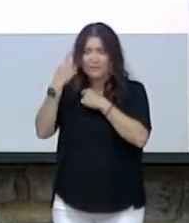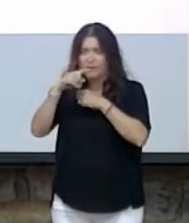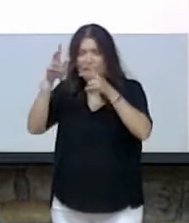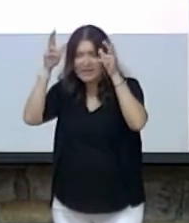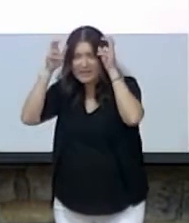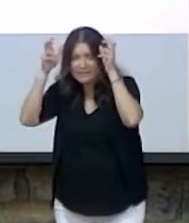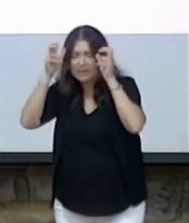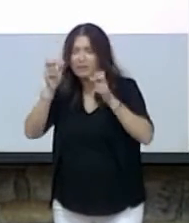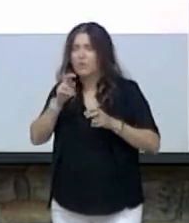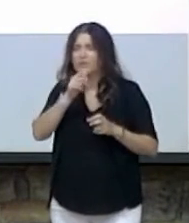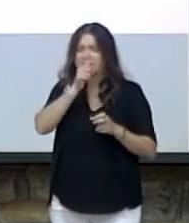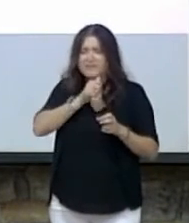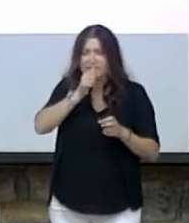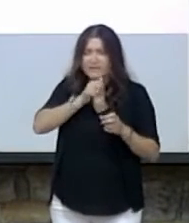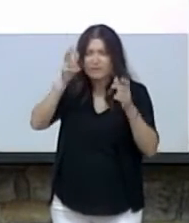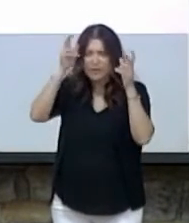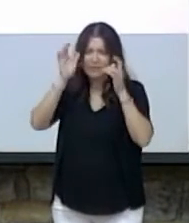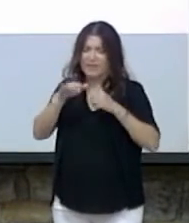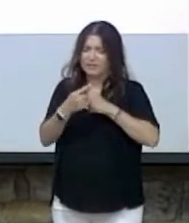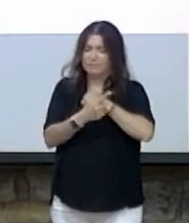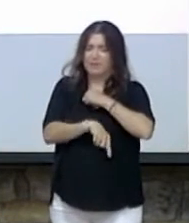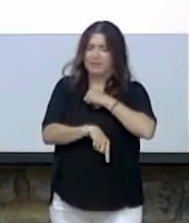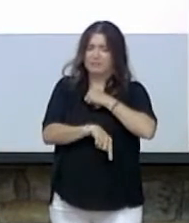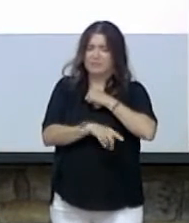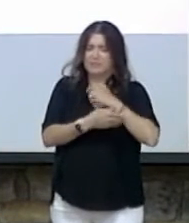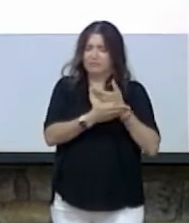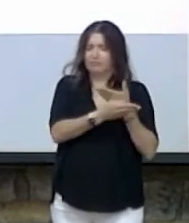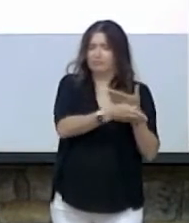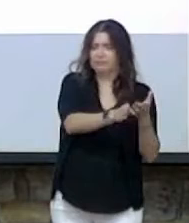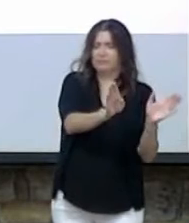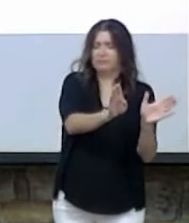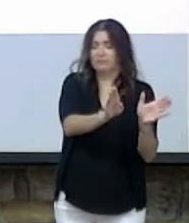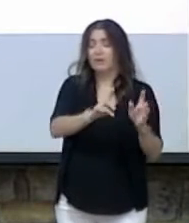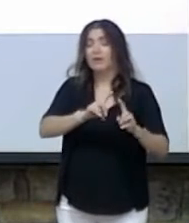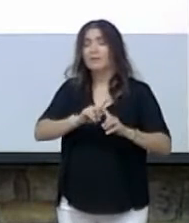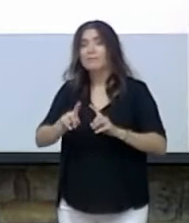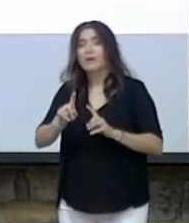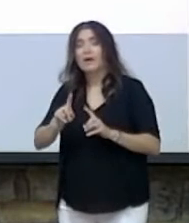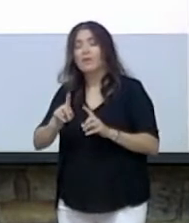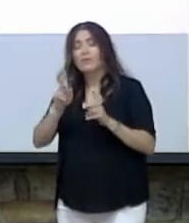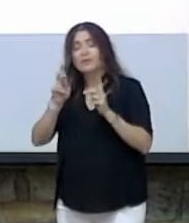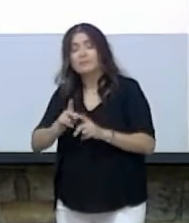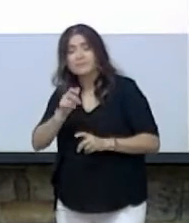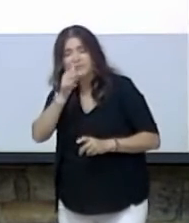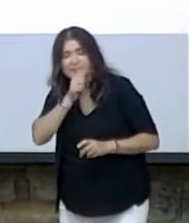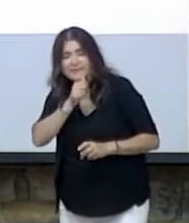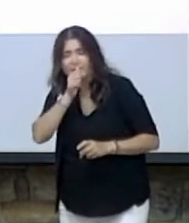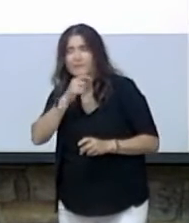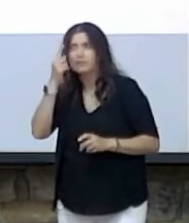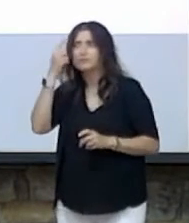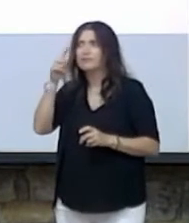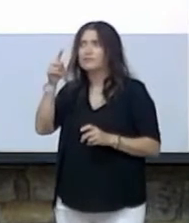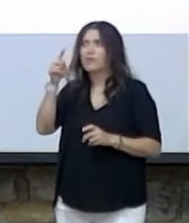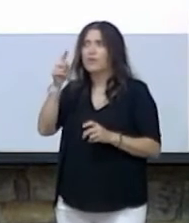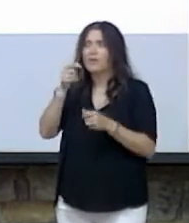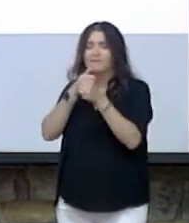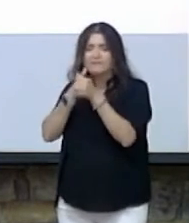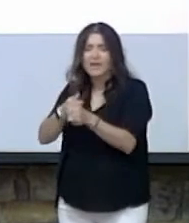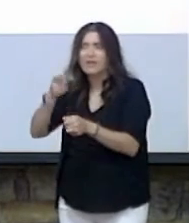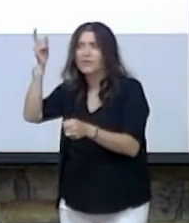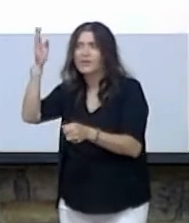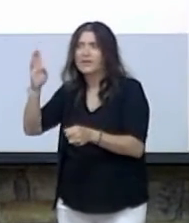suffer for doing evil. That's just punishment. But when a person suffers for following God and trying to live by